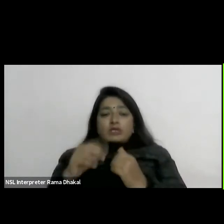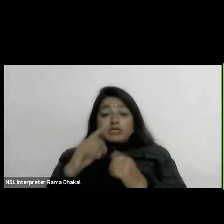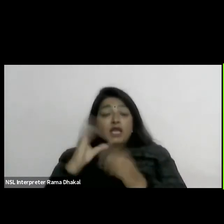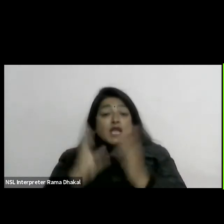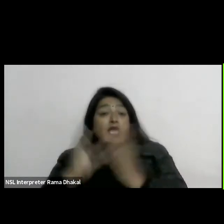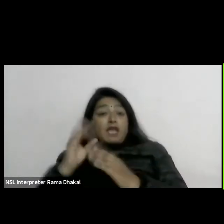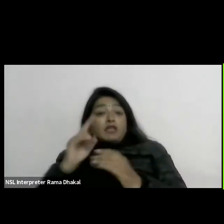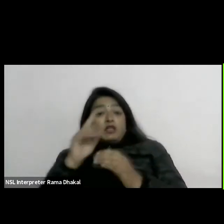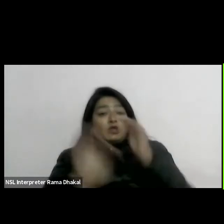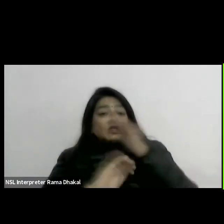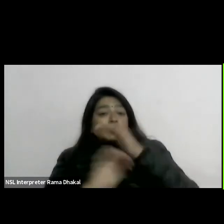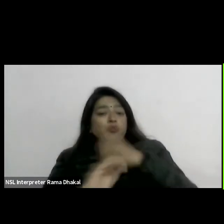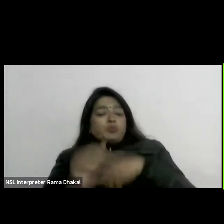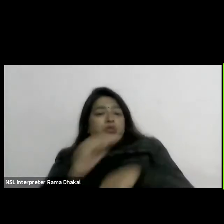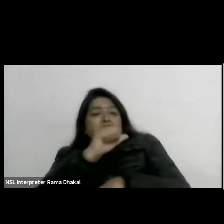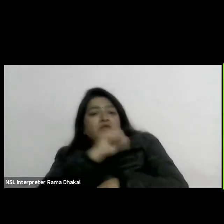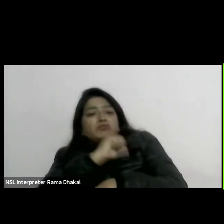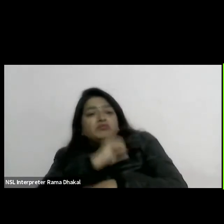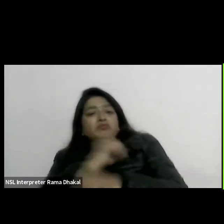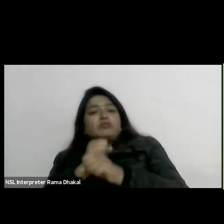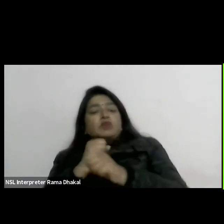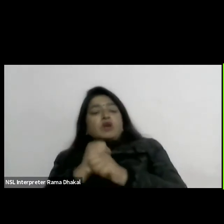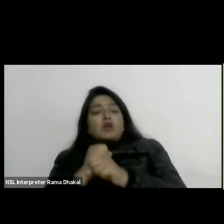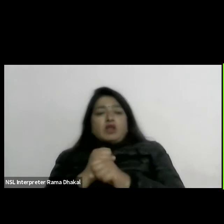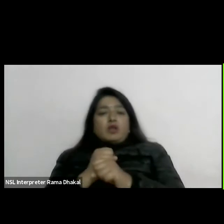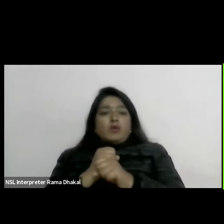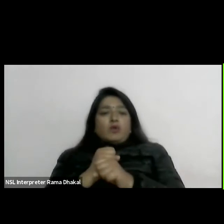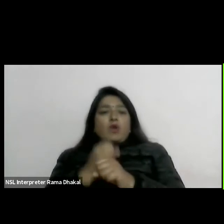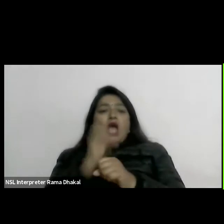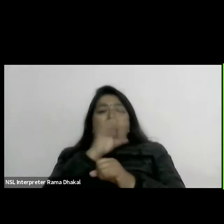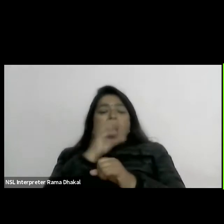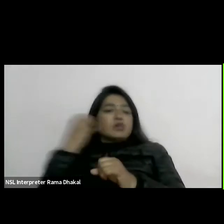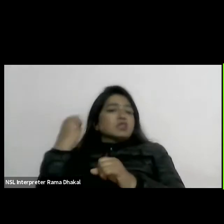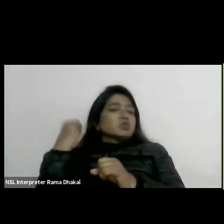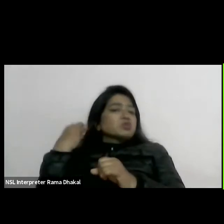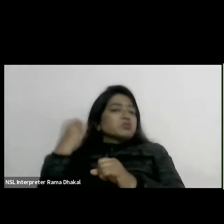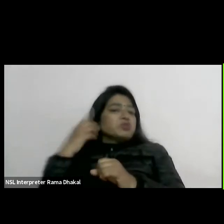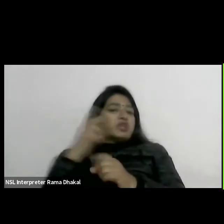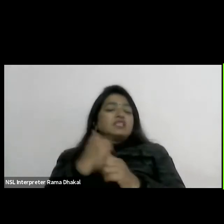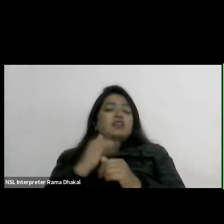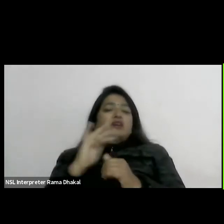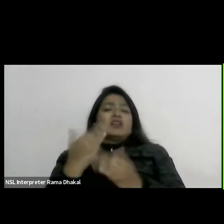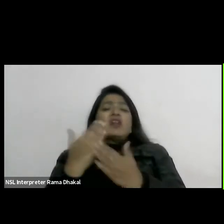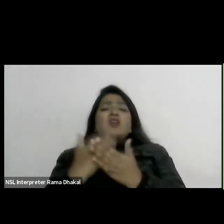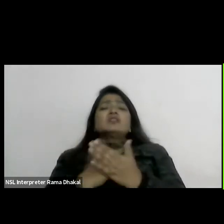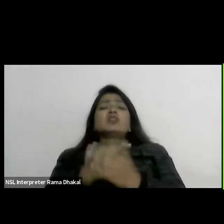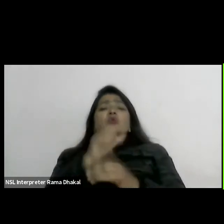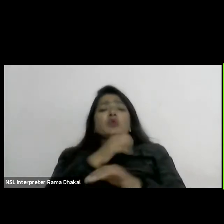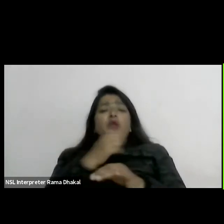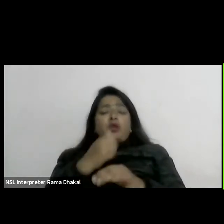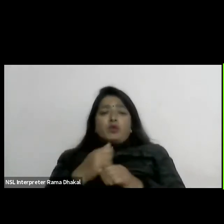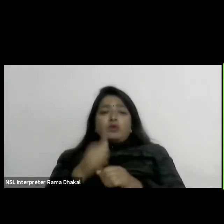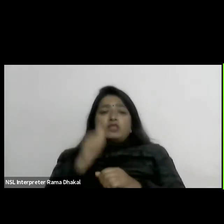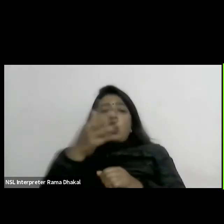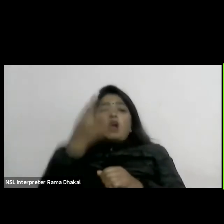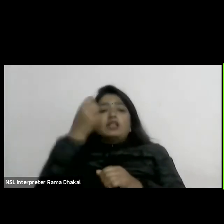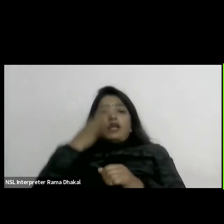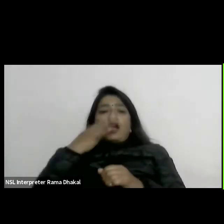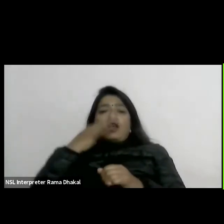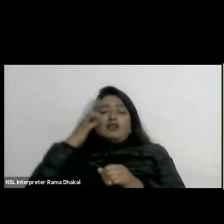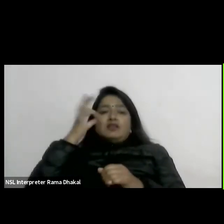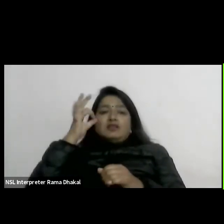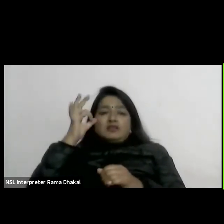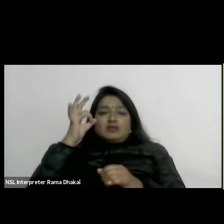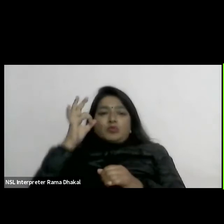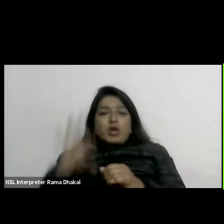of sex workers, what should we do, and how can we ensure that it doesn't make similar exclusions in the